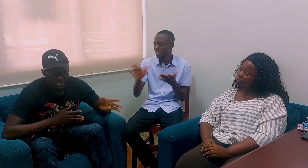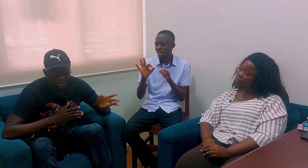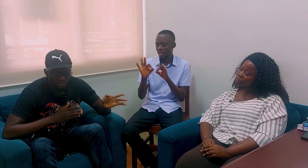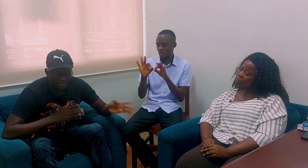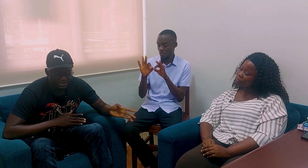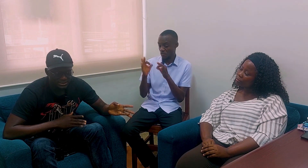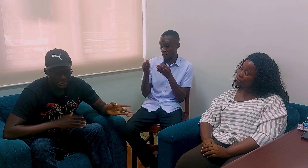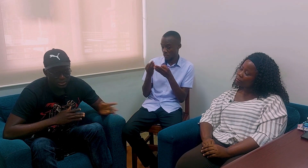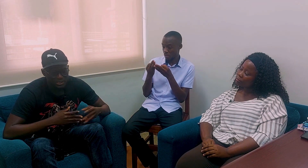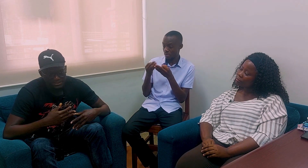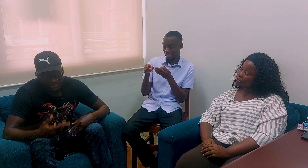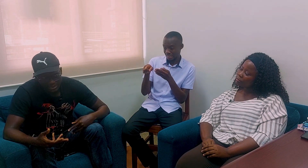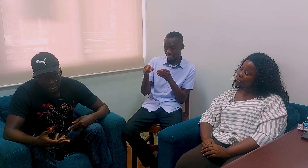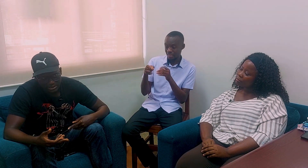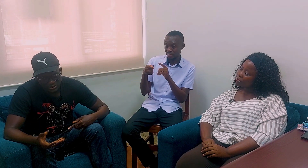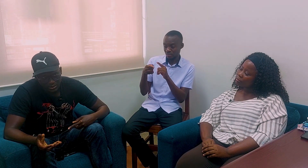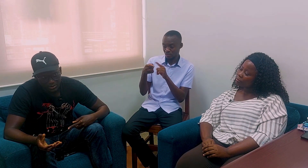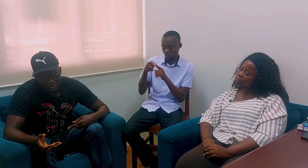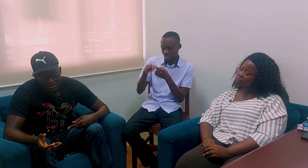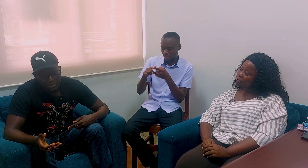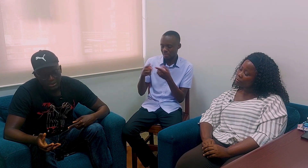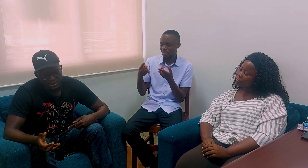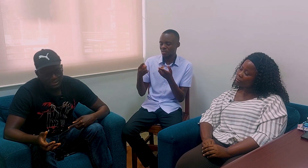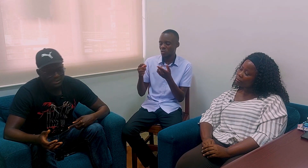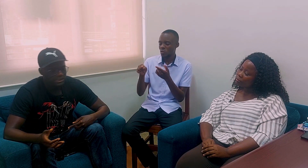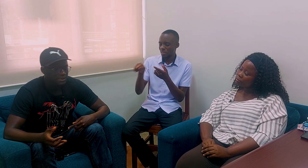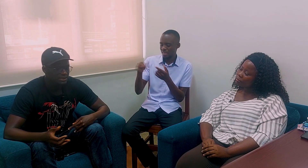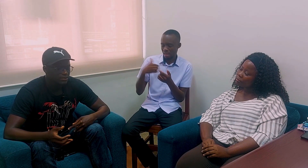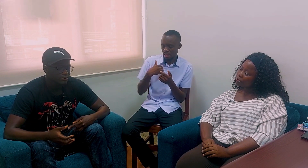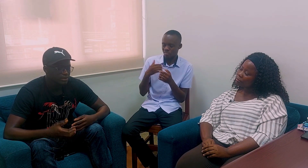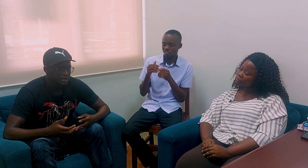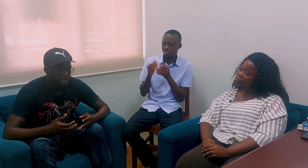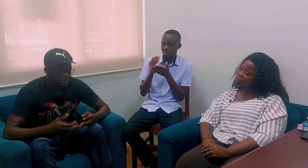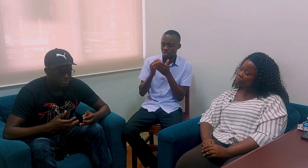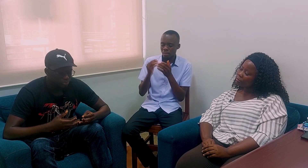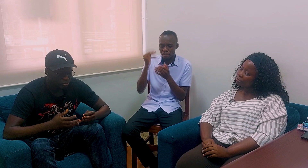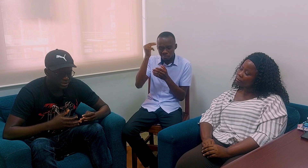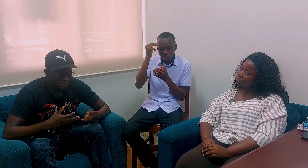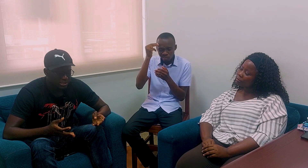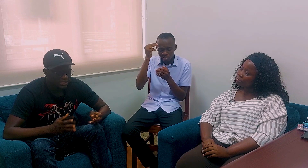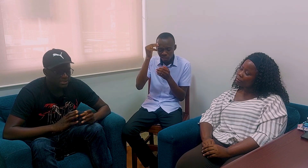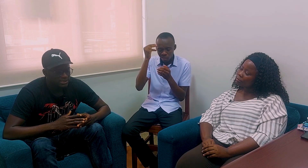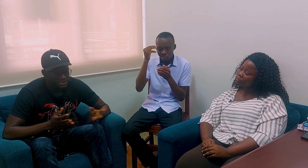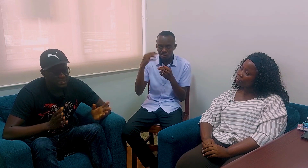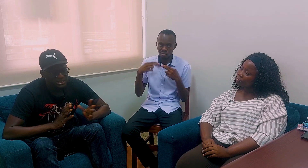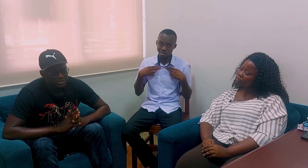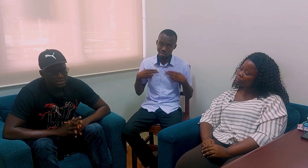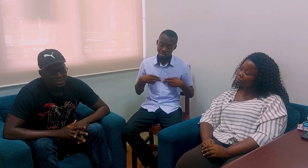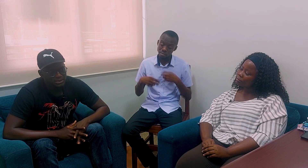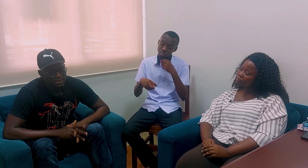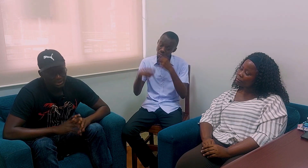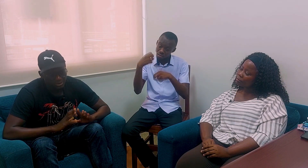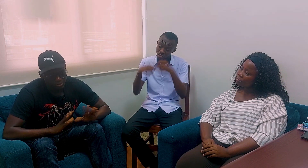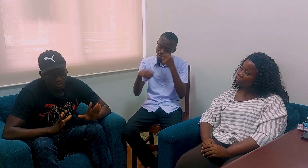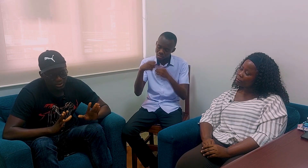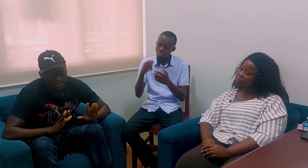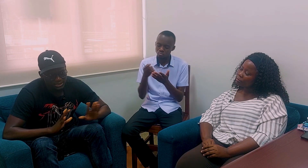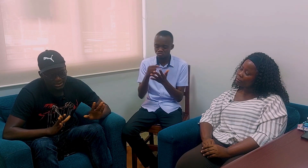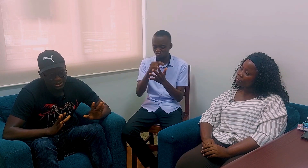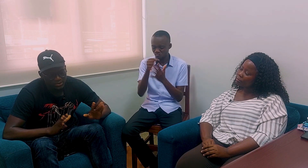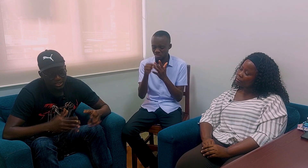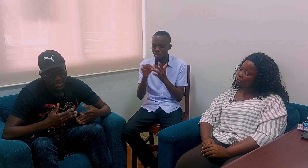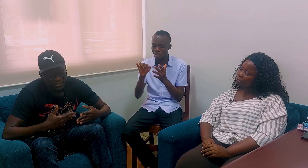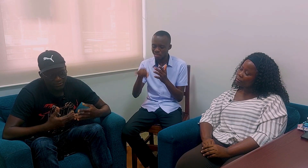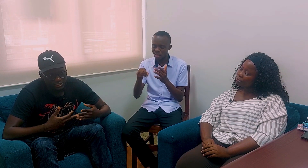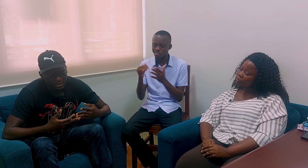a mental health condition that they don't understand as well. Yes, these are some general ideas. These are some broad